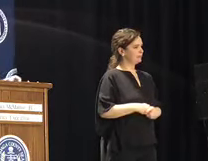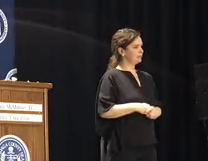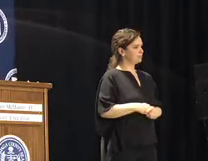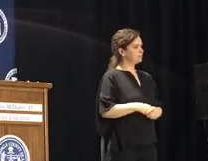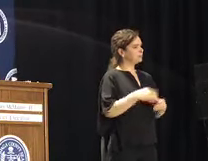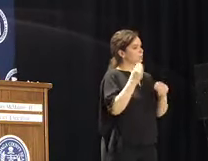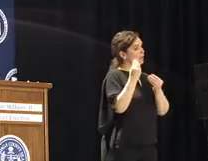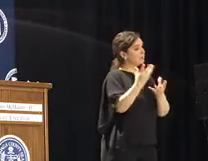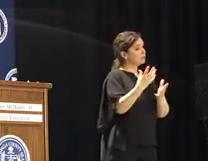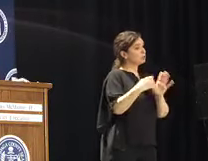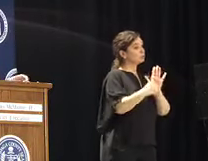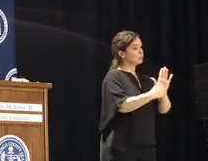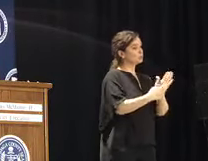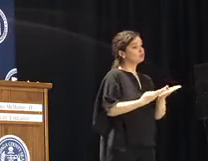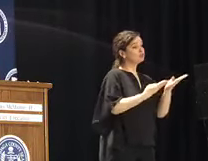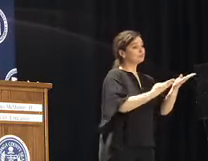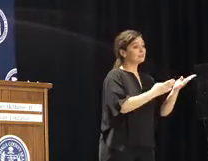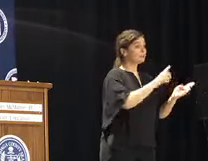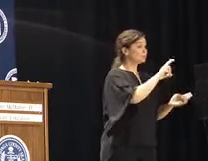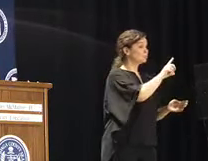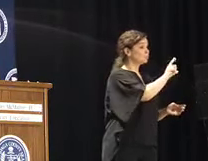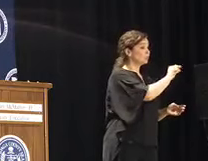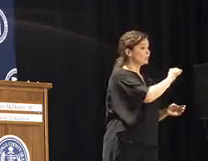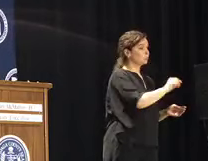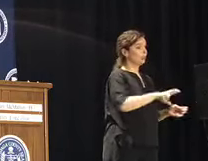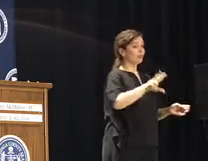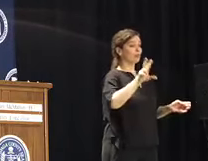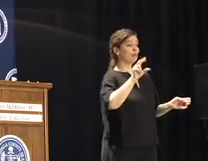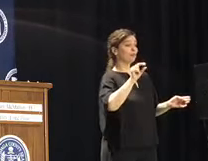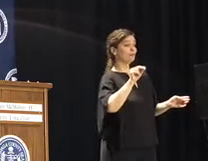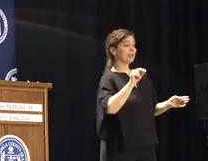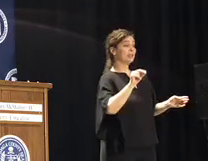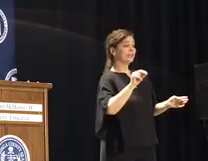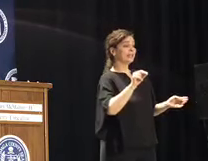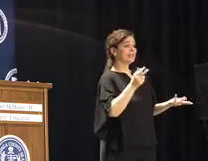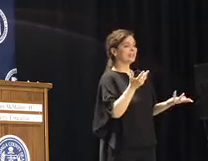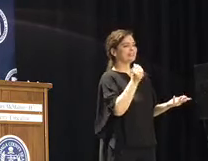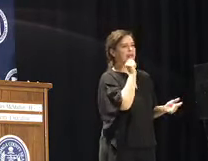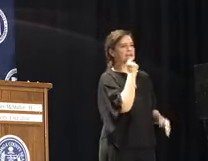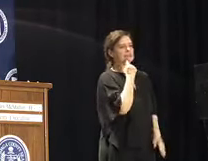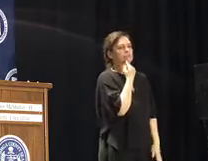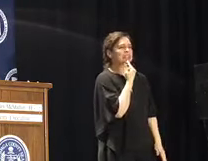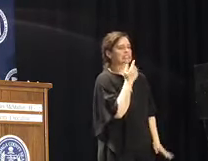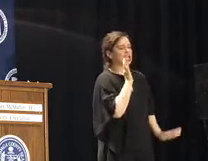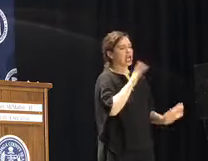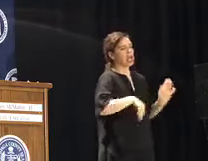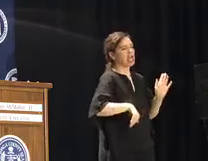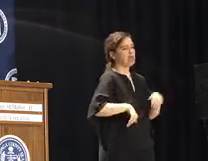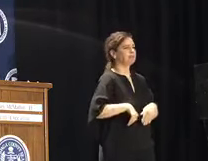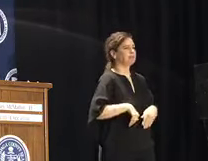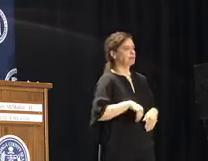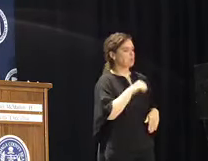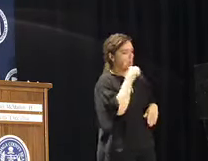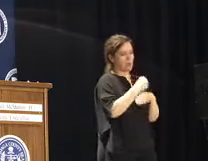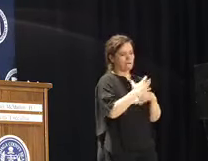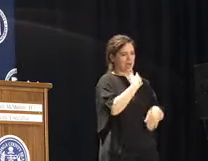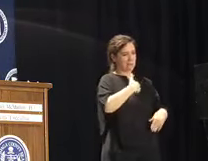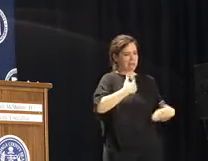suggesting that those individuals, all of them, but certainly we believe some of them weren't taking it seriously.